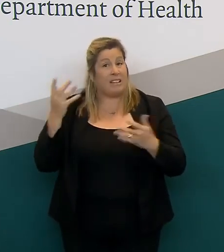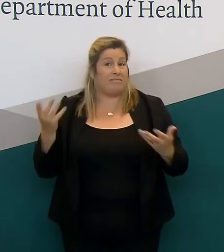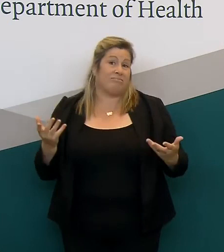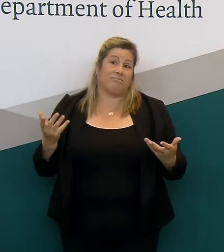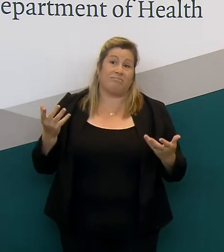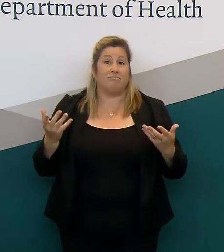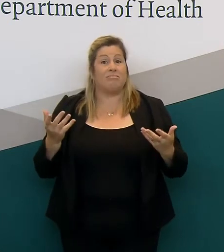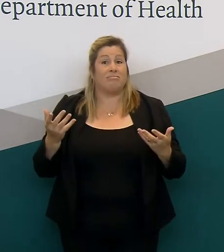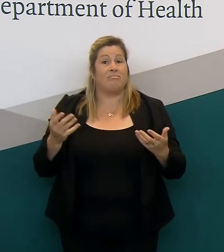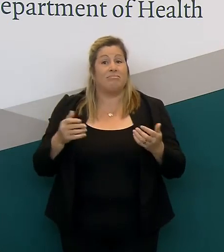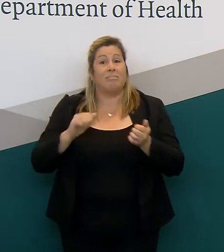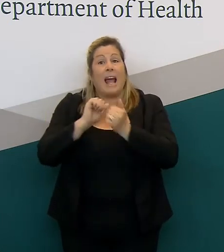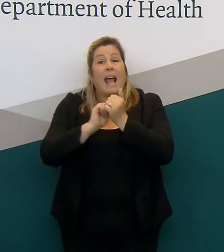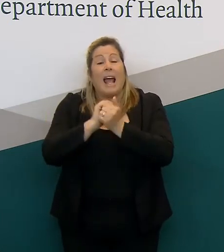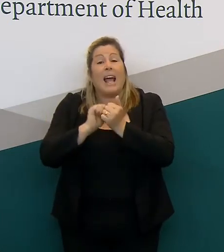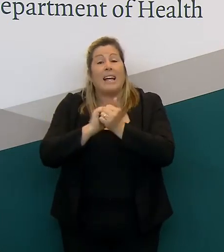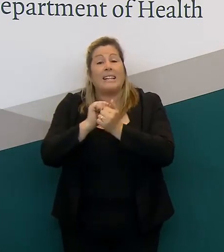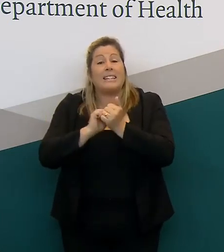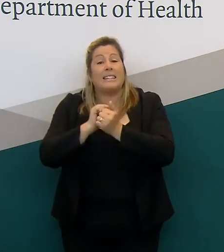activity